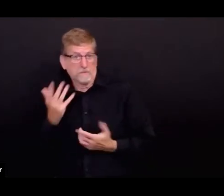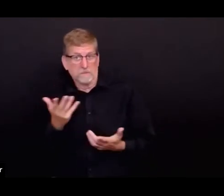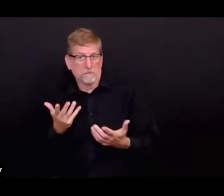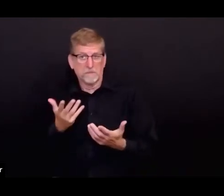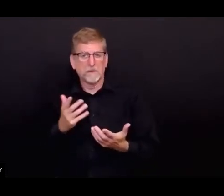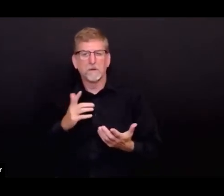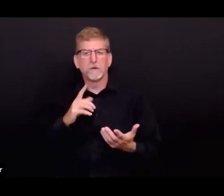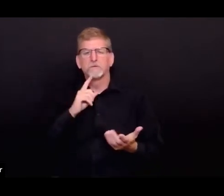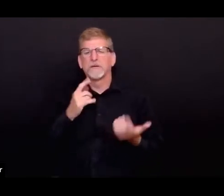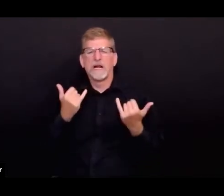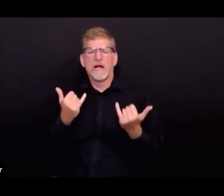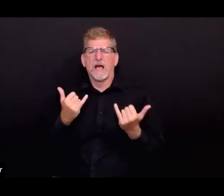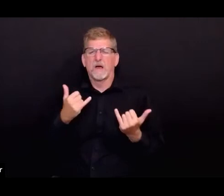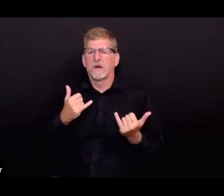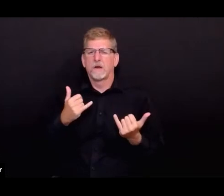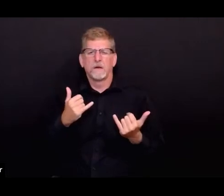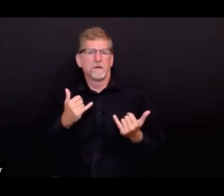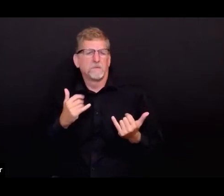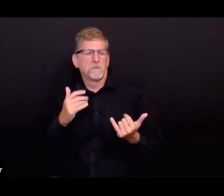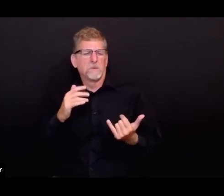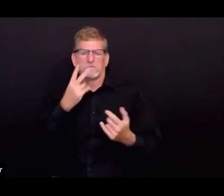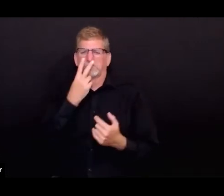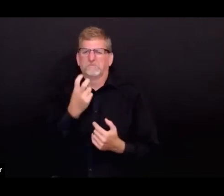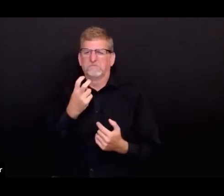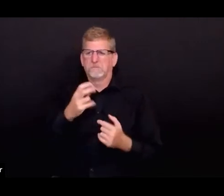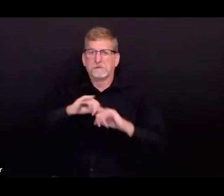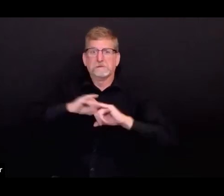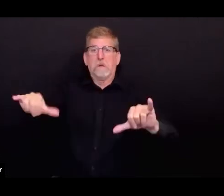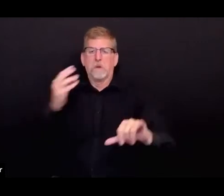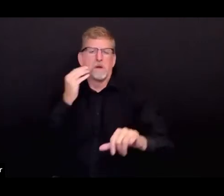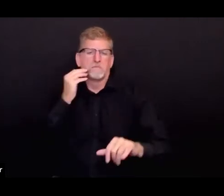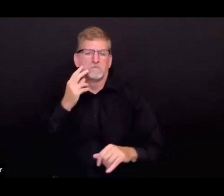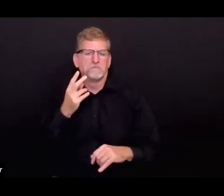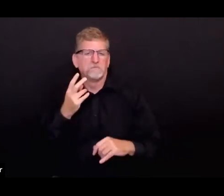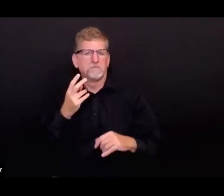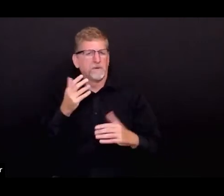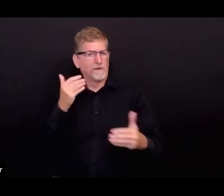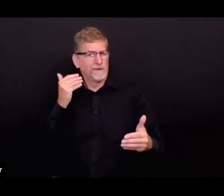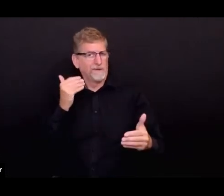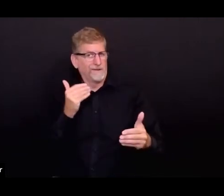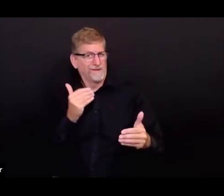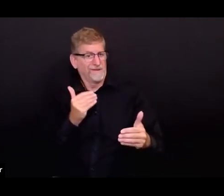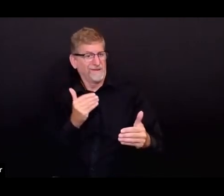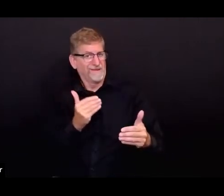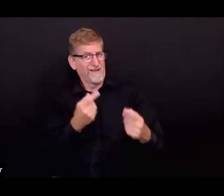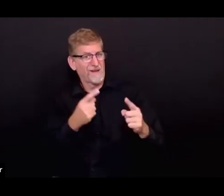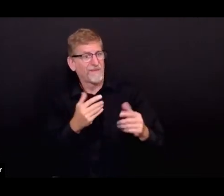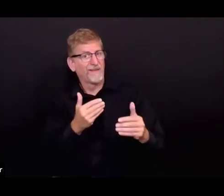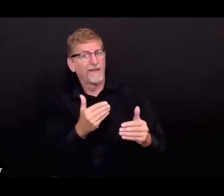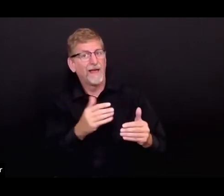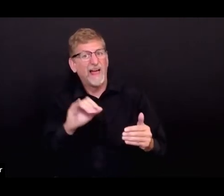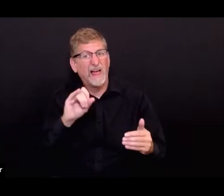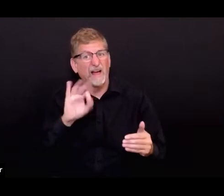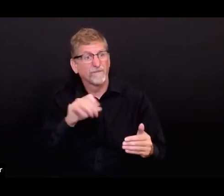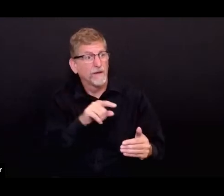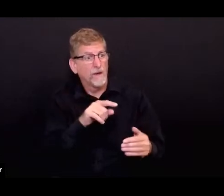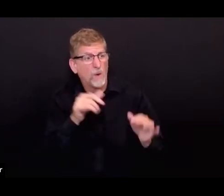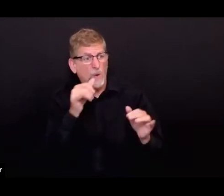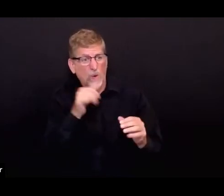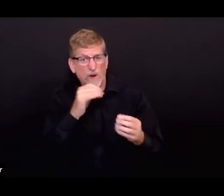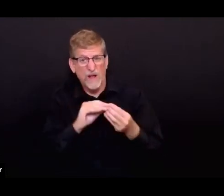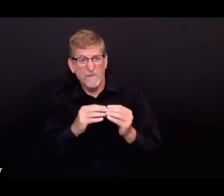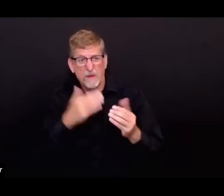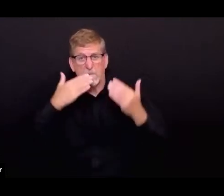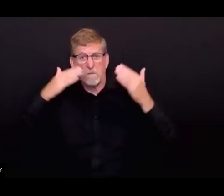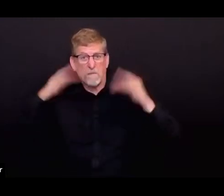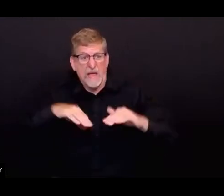we planned accordingly. But it is upon our doorstep now. If this starts to get really bad and we have to start reporting 5,000 or